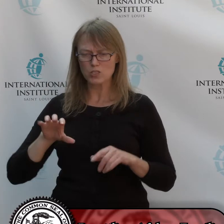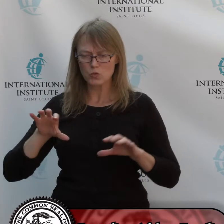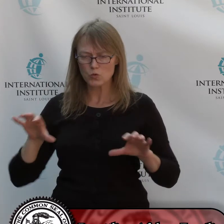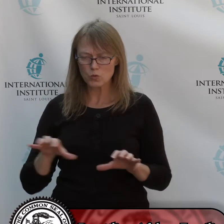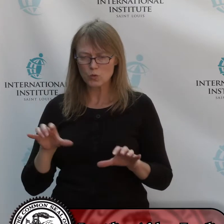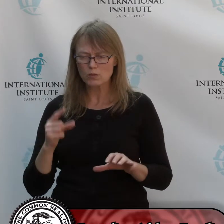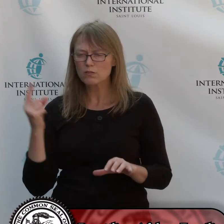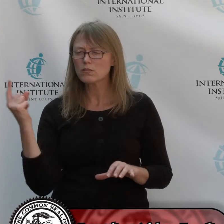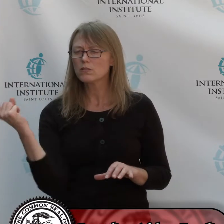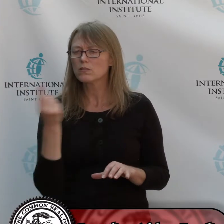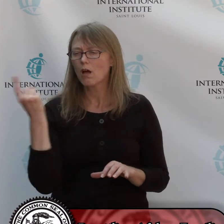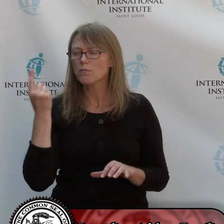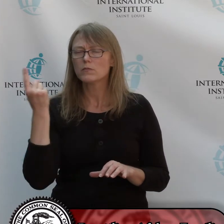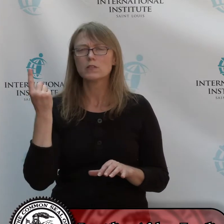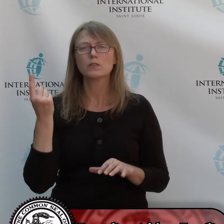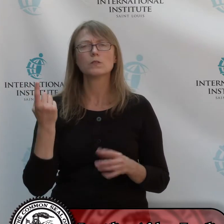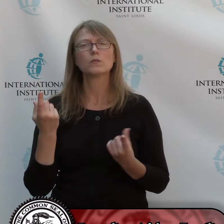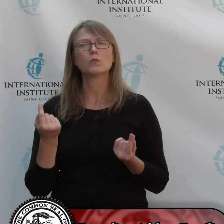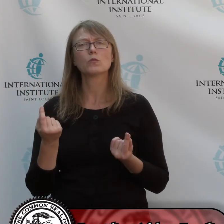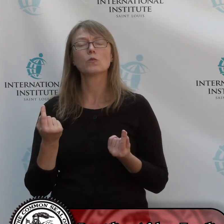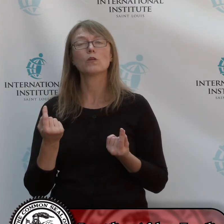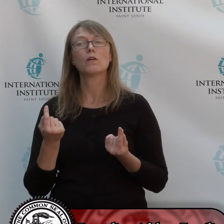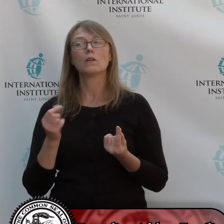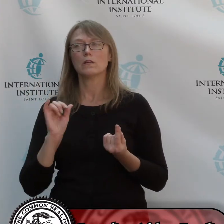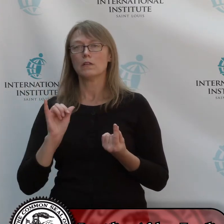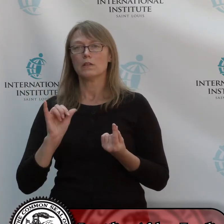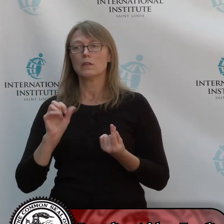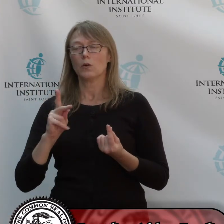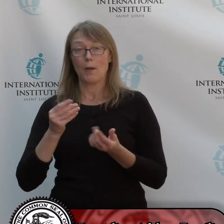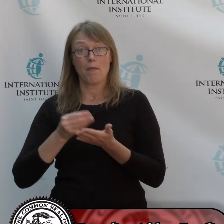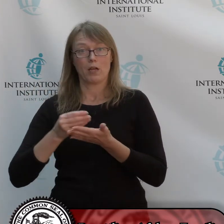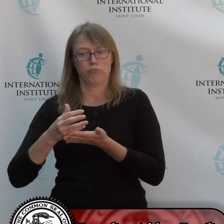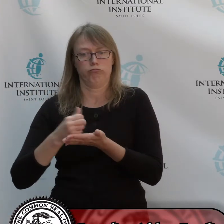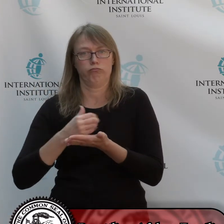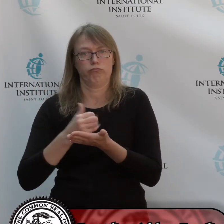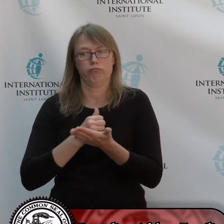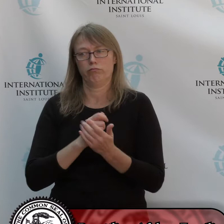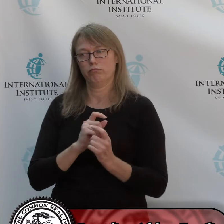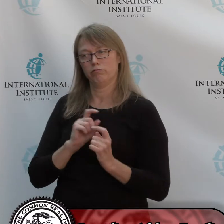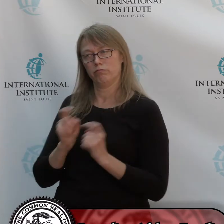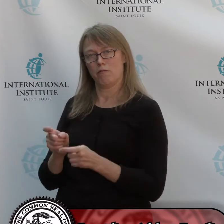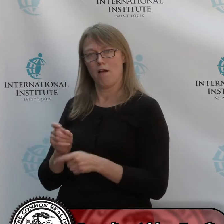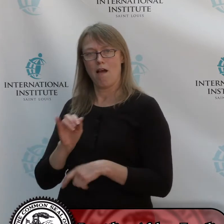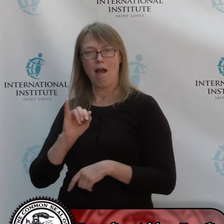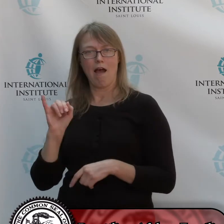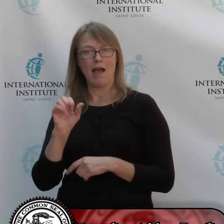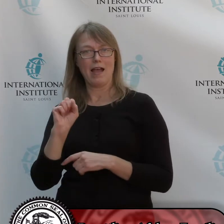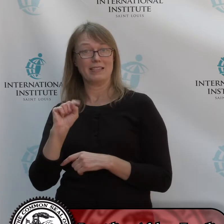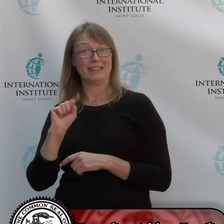raising money and trying to give it to organizations like the IISI or the IISTL